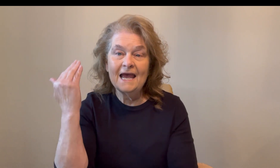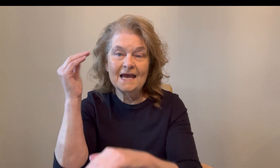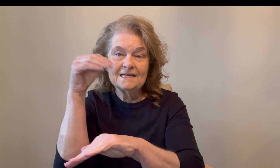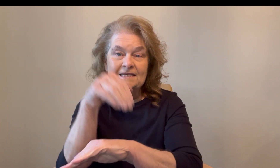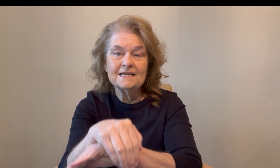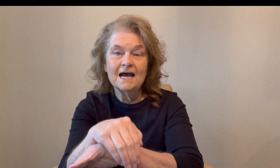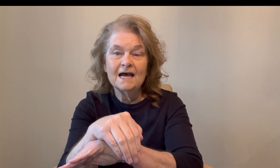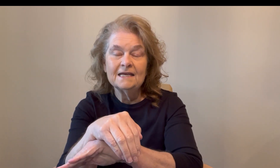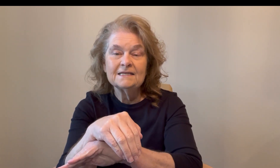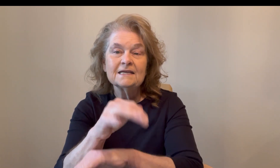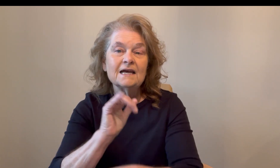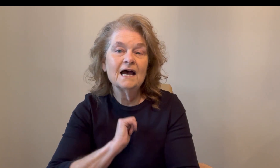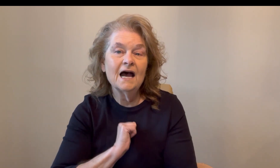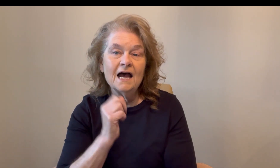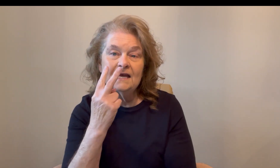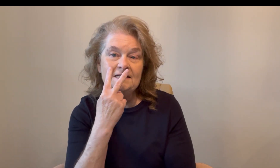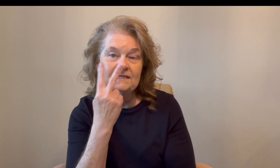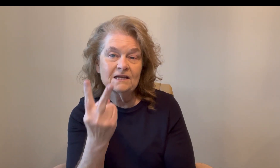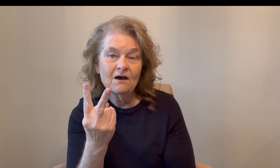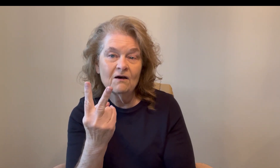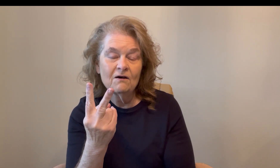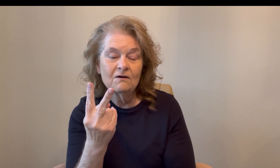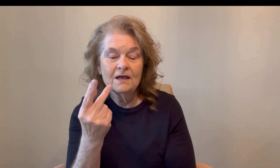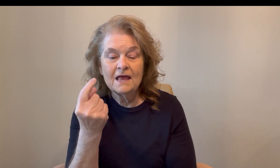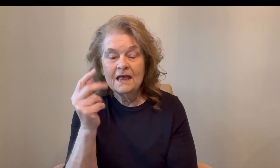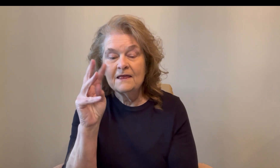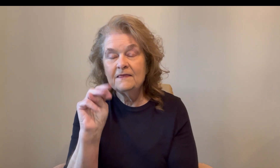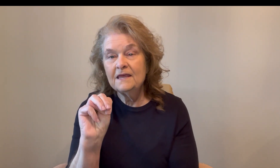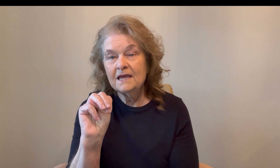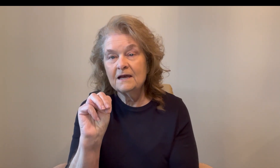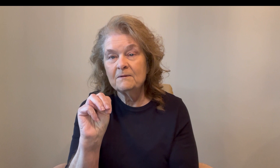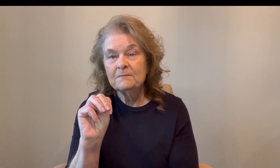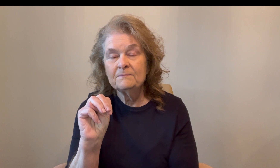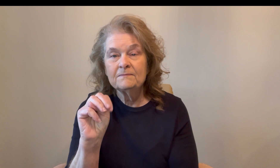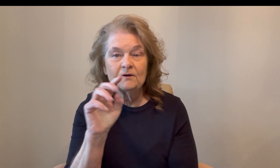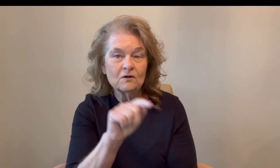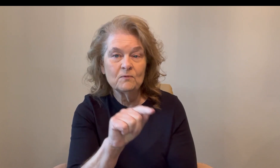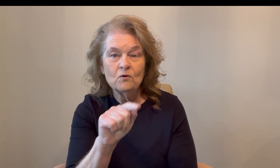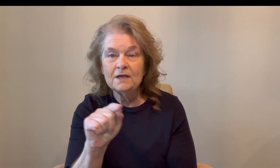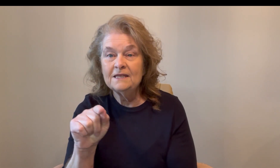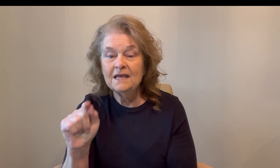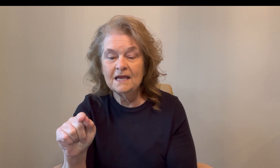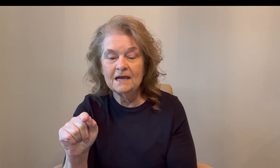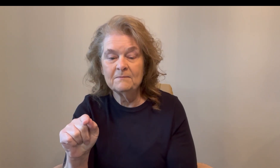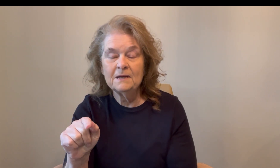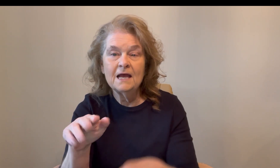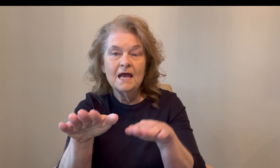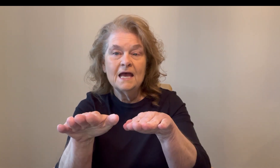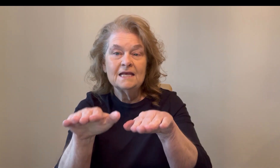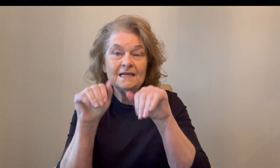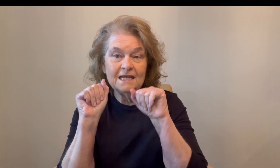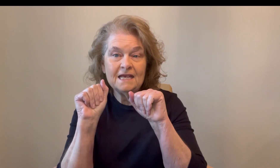Last night I saw them, or point, them,